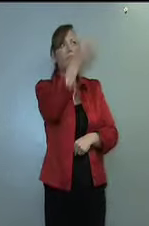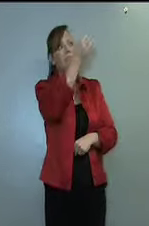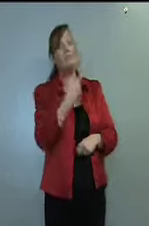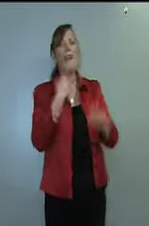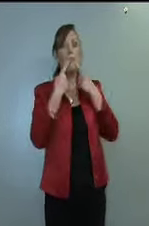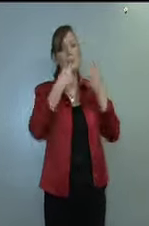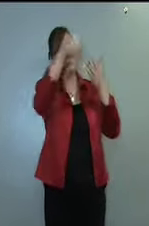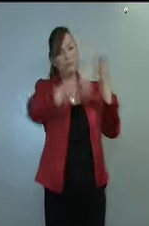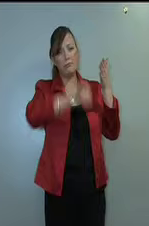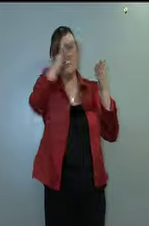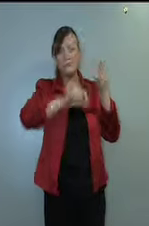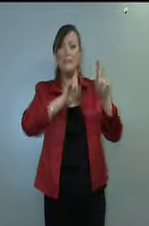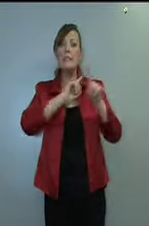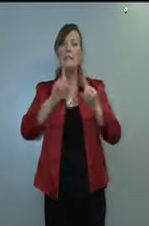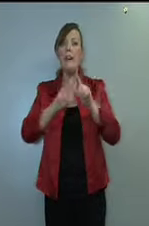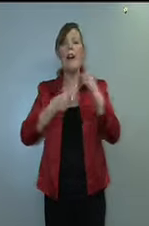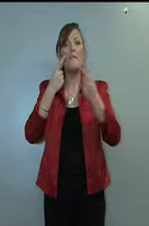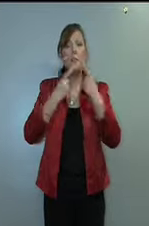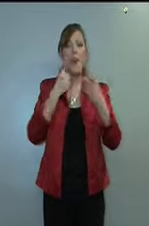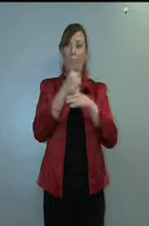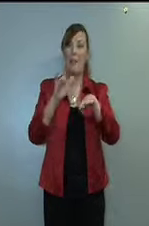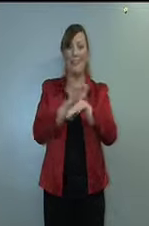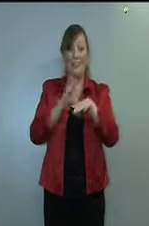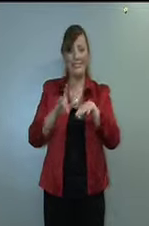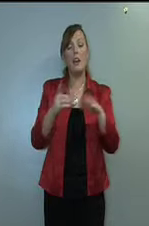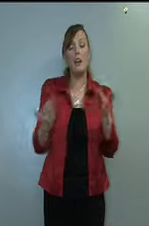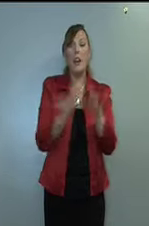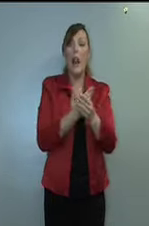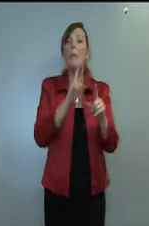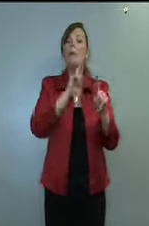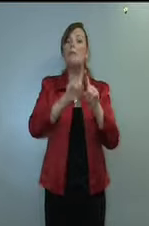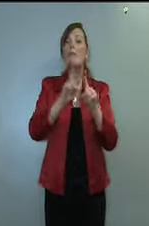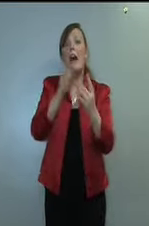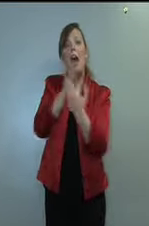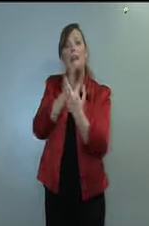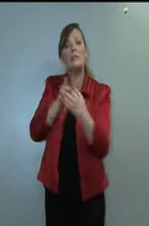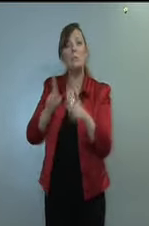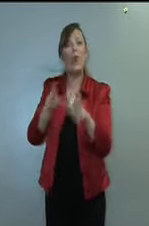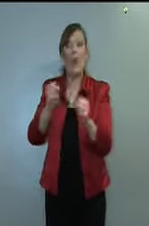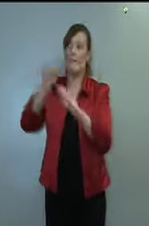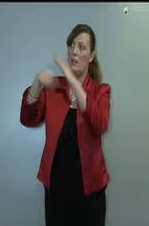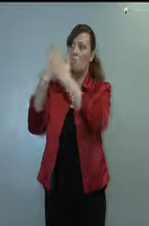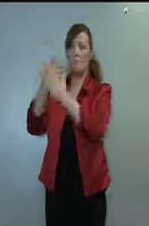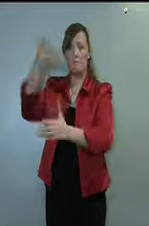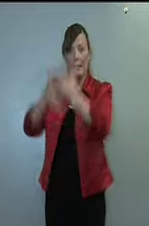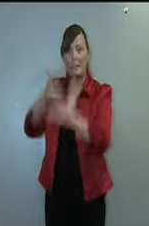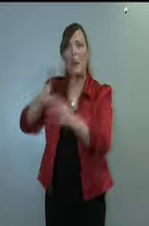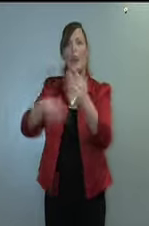The FST website held listings of accessible performances and alternate format